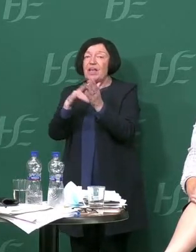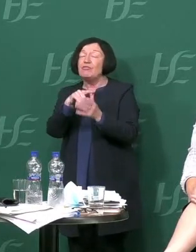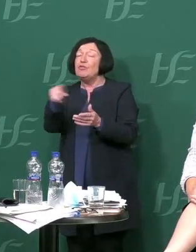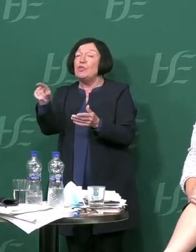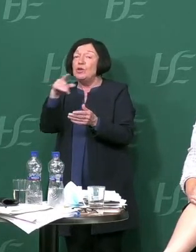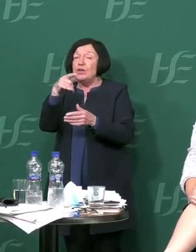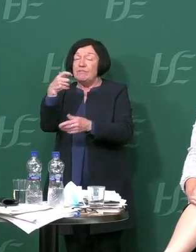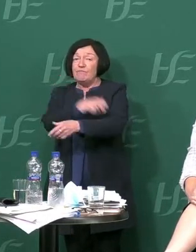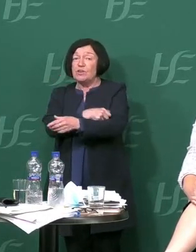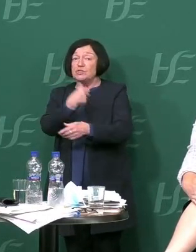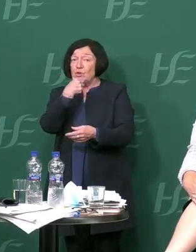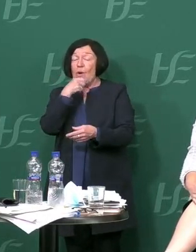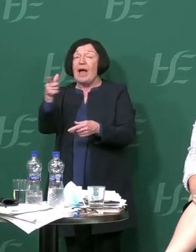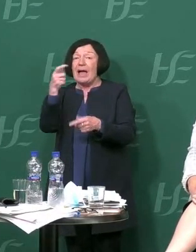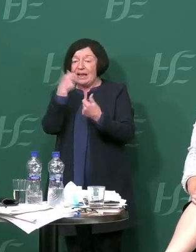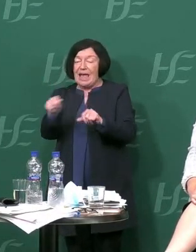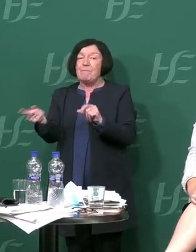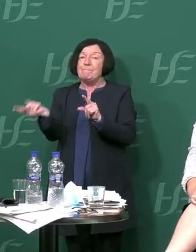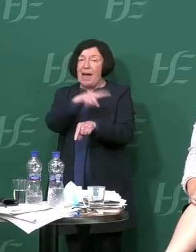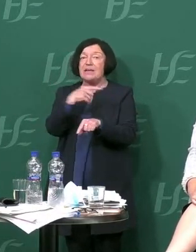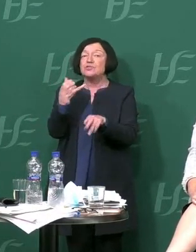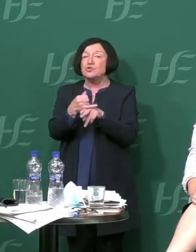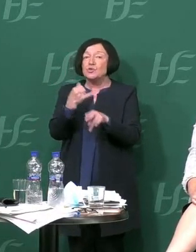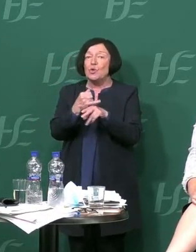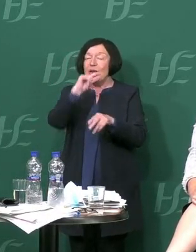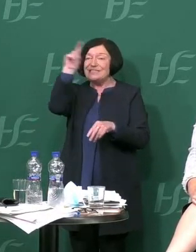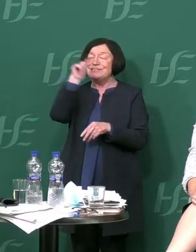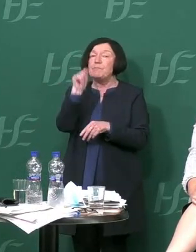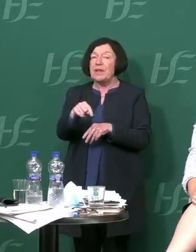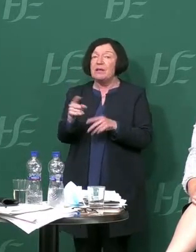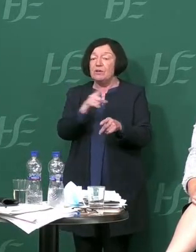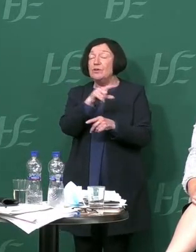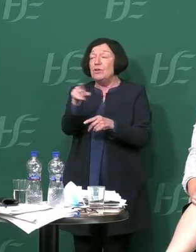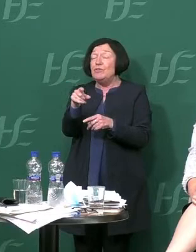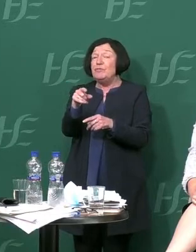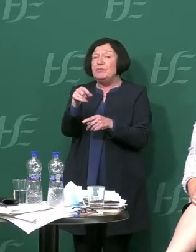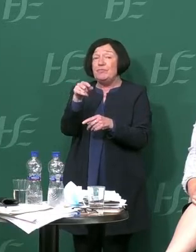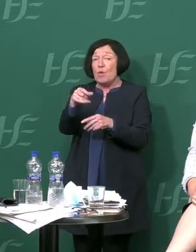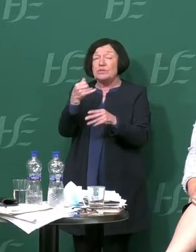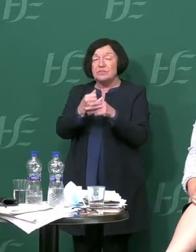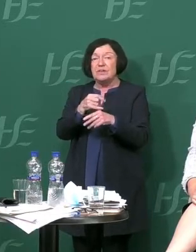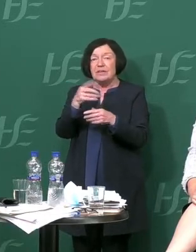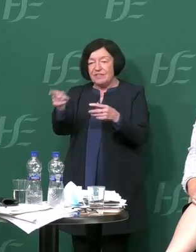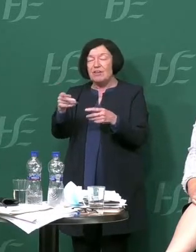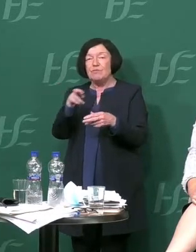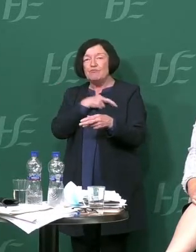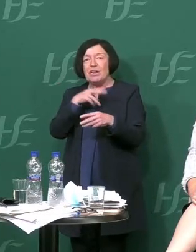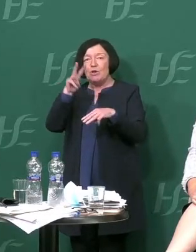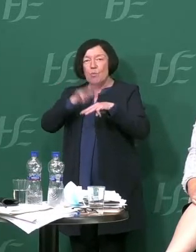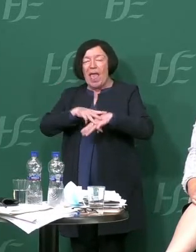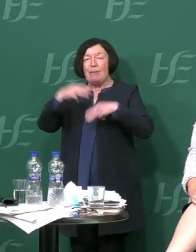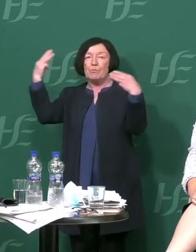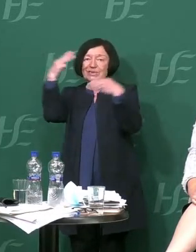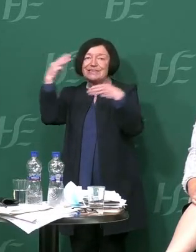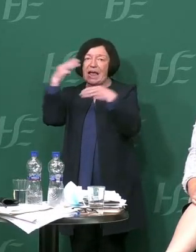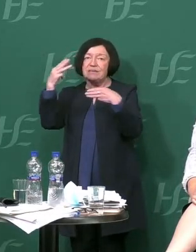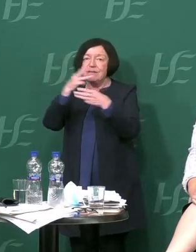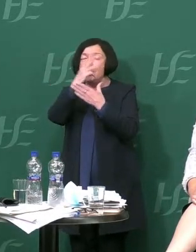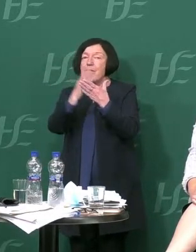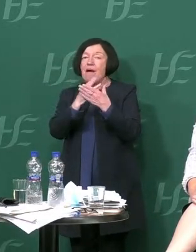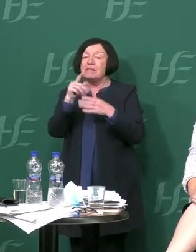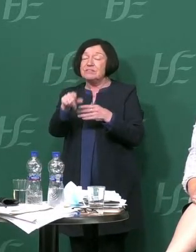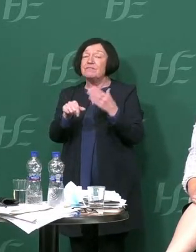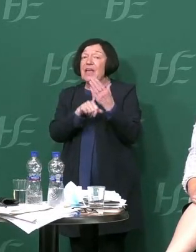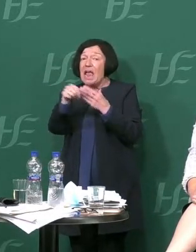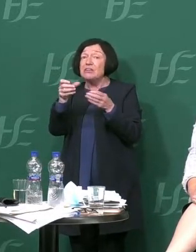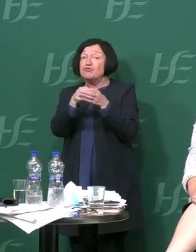1 and getting them back to school in September doing dose 2s. That is a really well-protected elements of the population